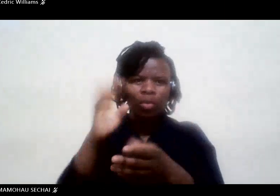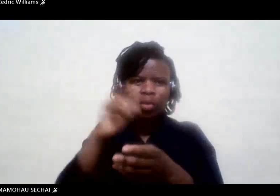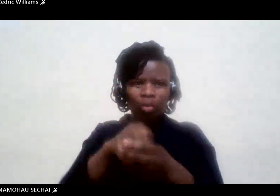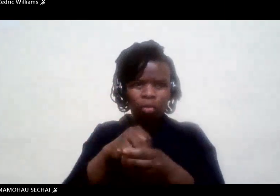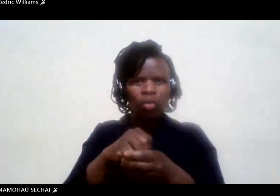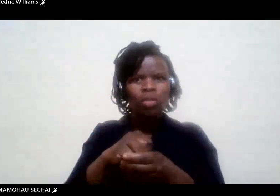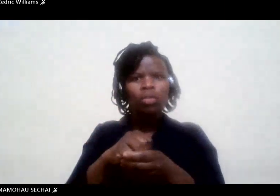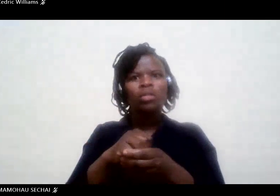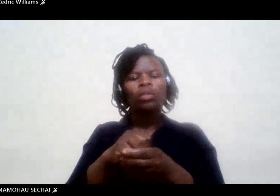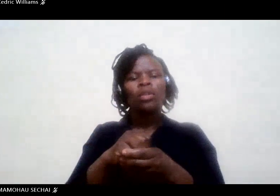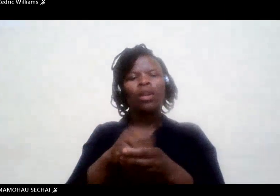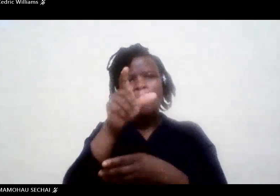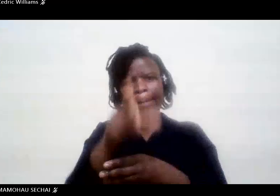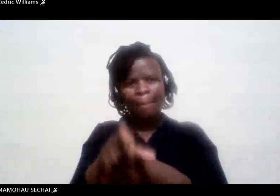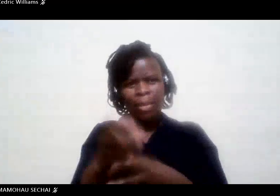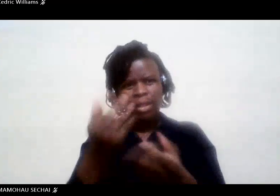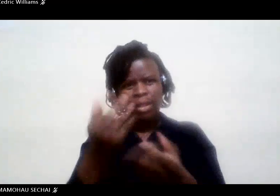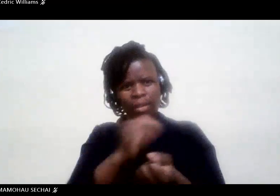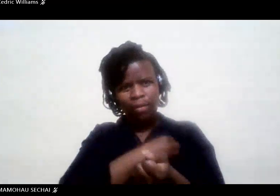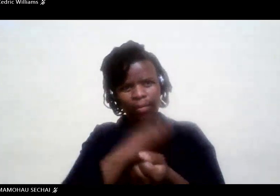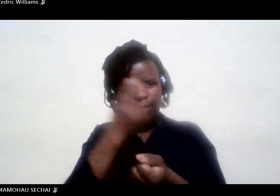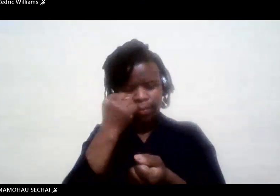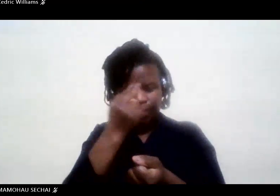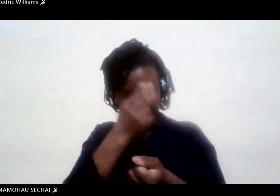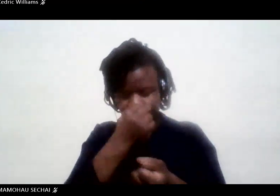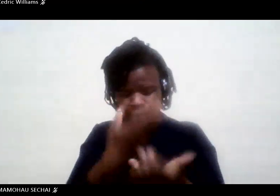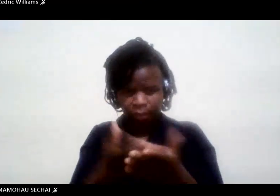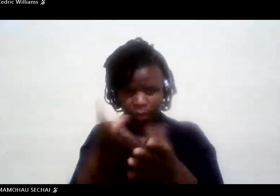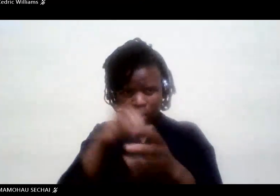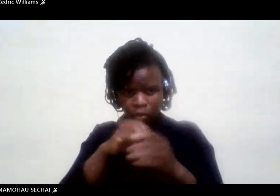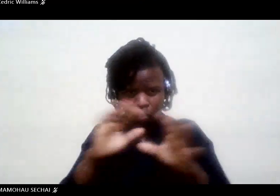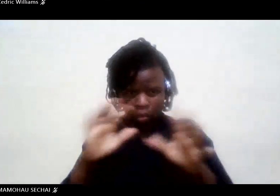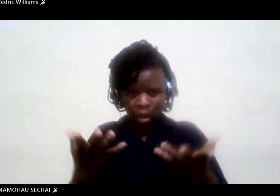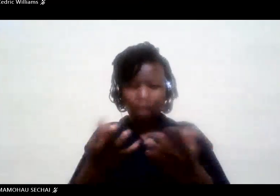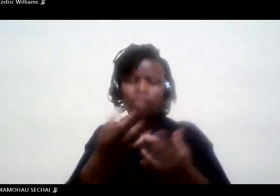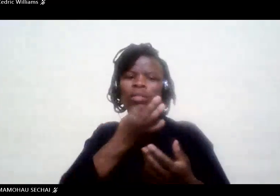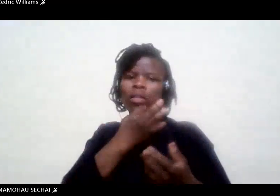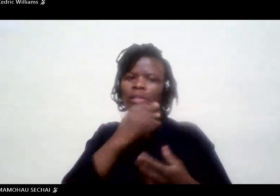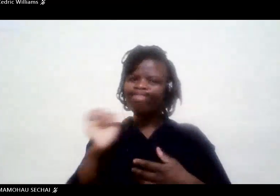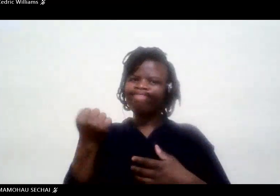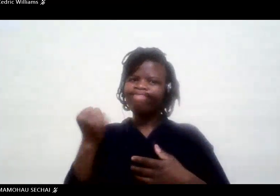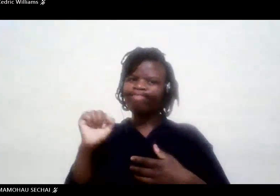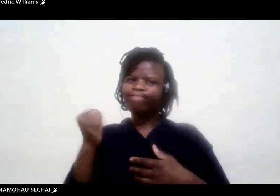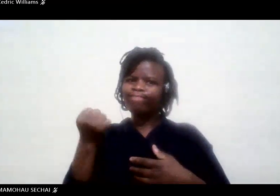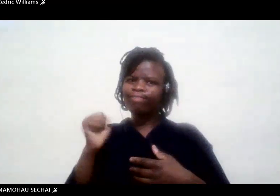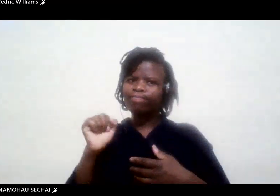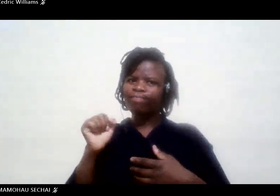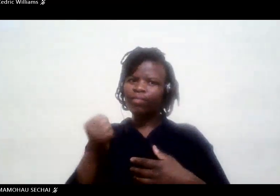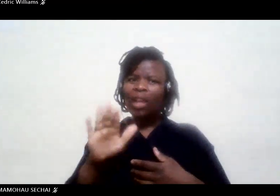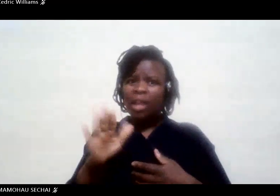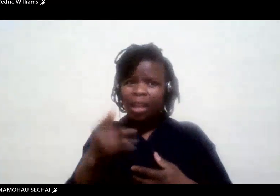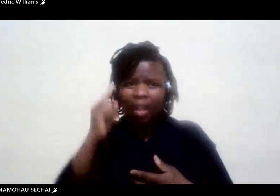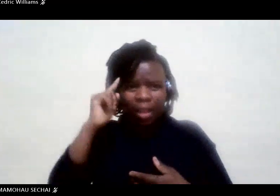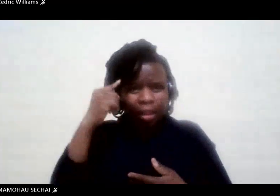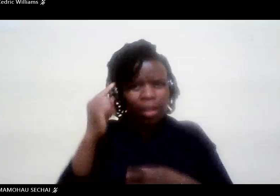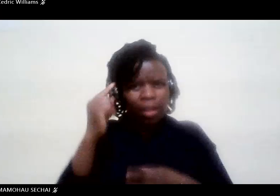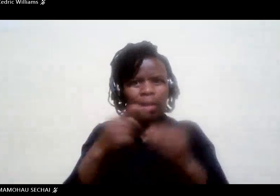is blind become a surgeon? He said no. I said, so if you don't think about it, how are we ever going to find a